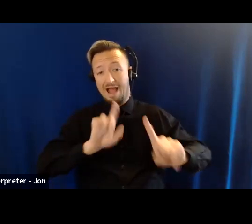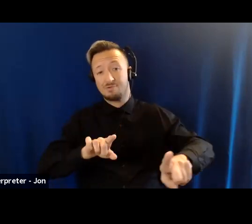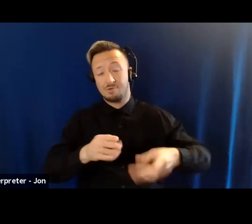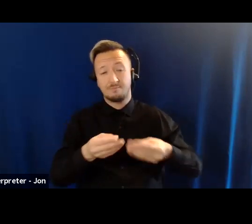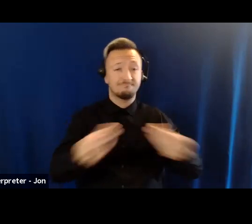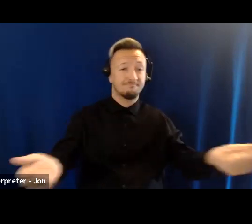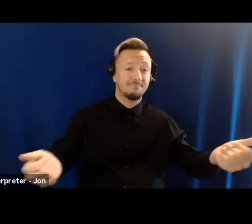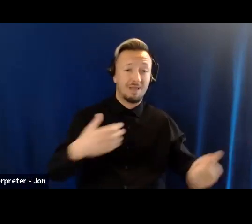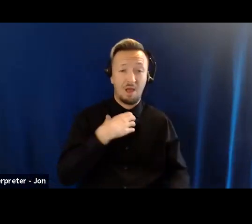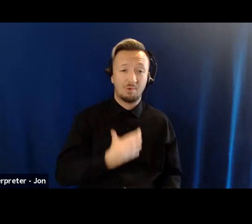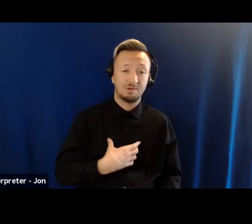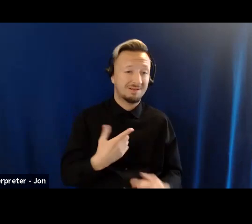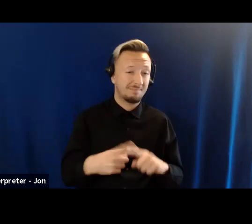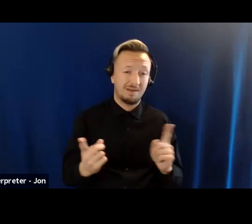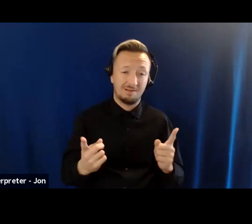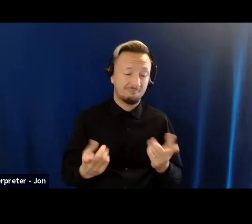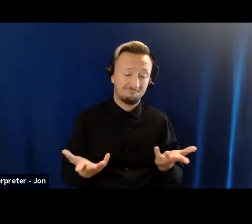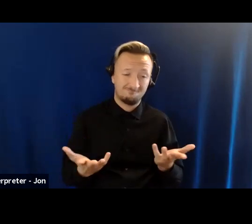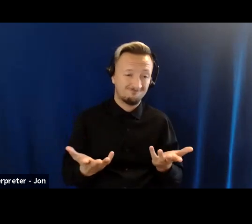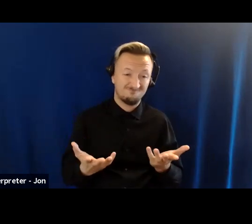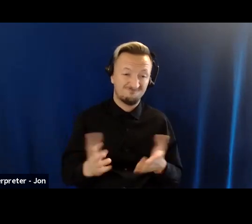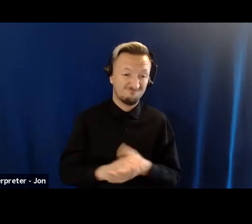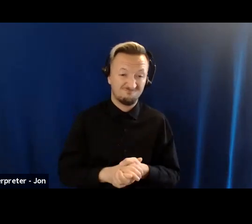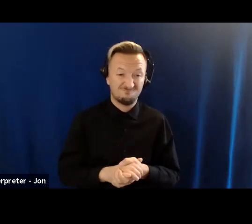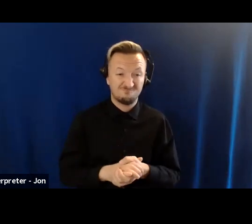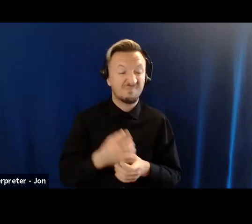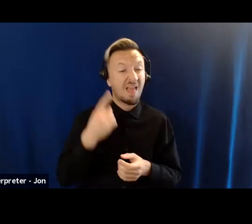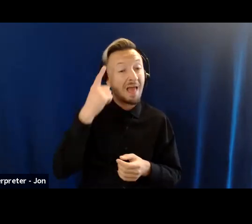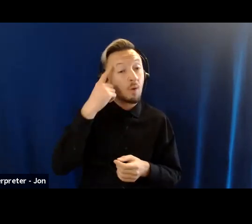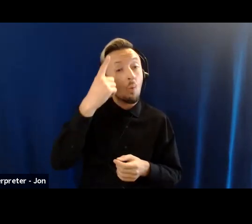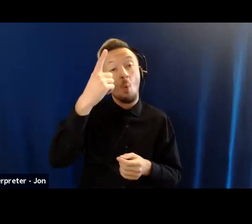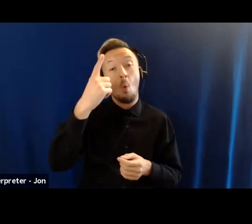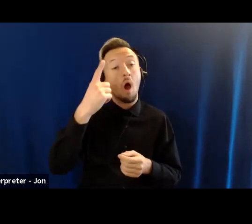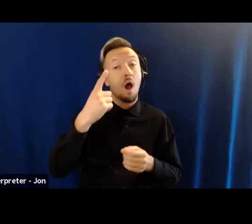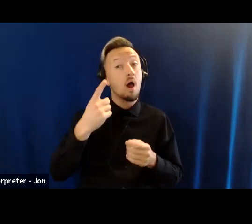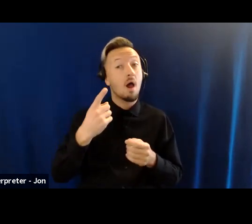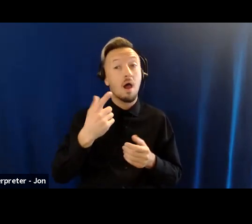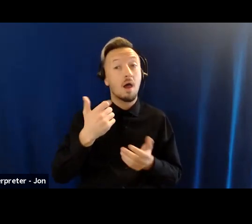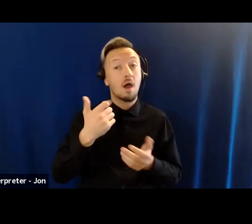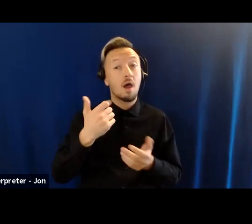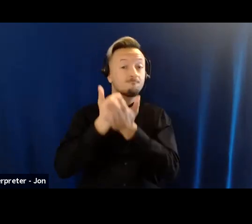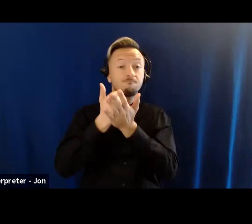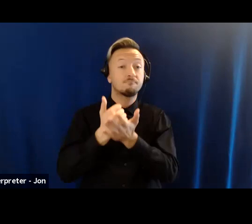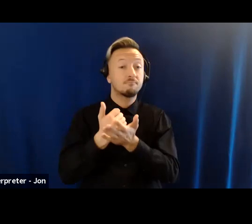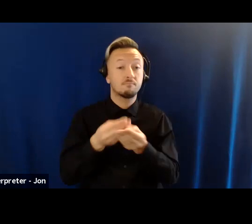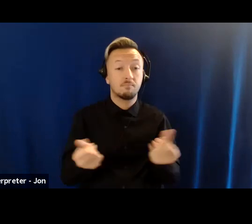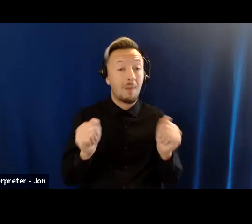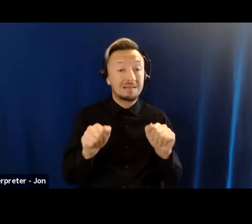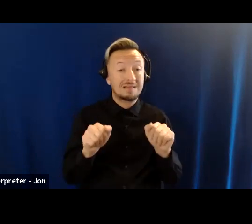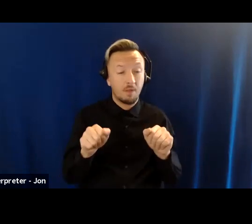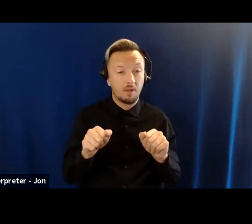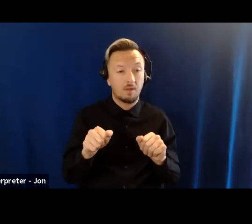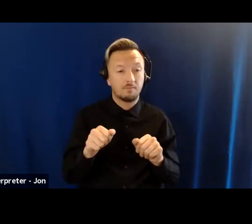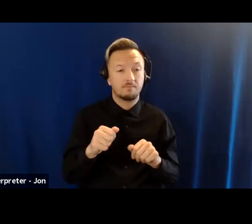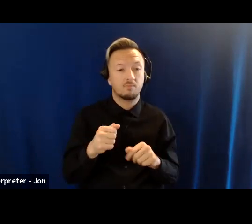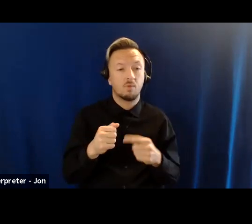solution, but I think our great solution begins with a 4-letter